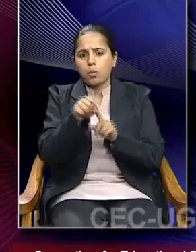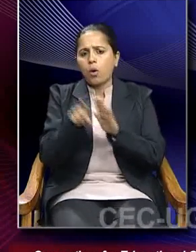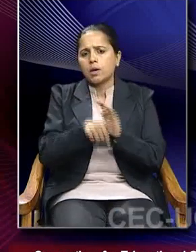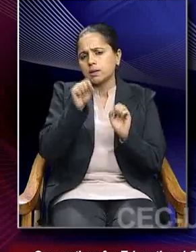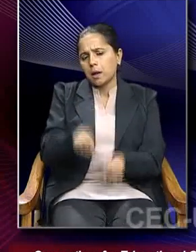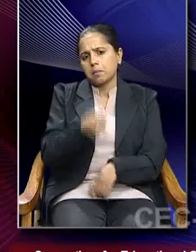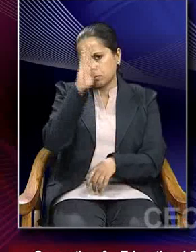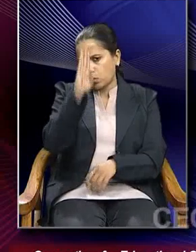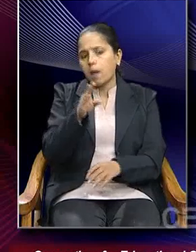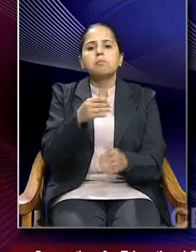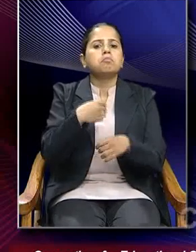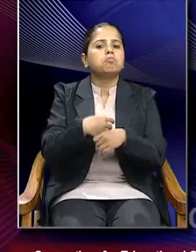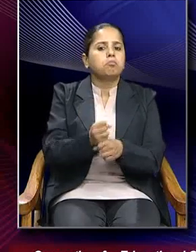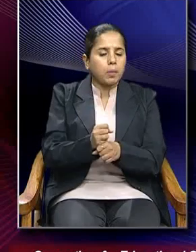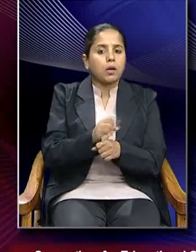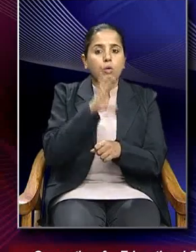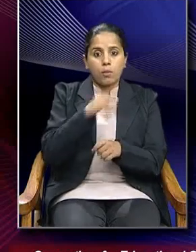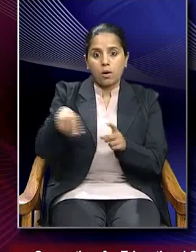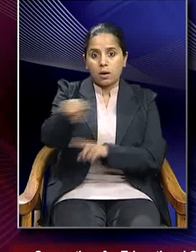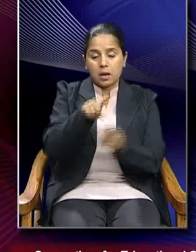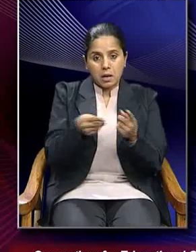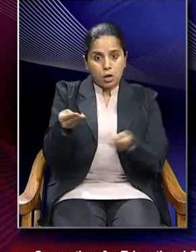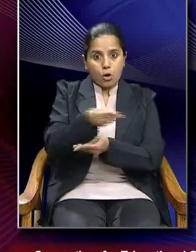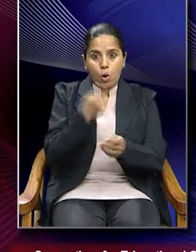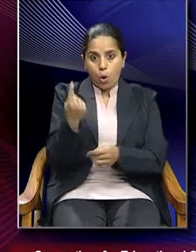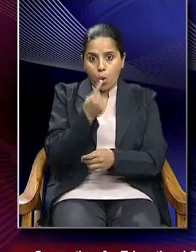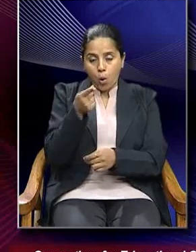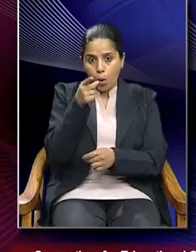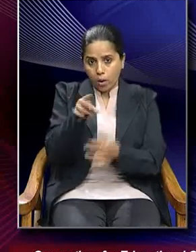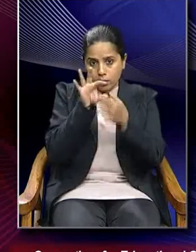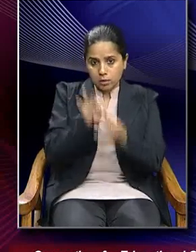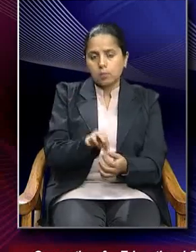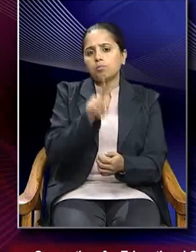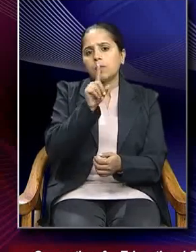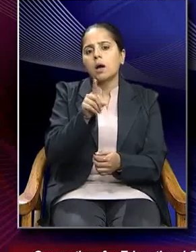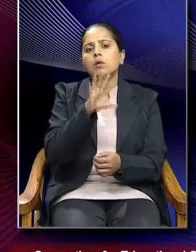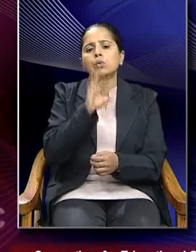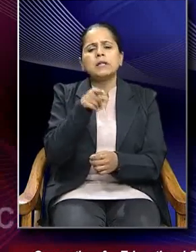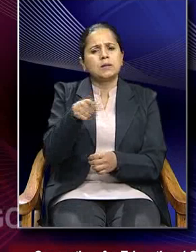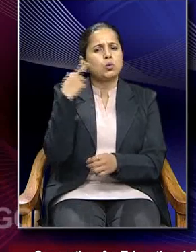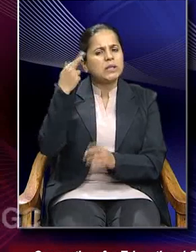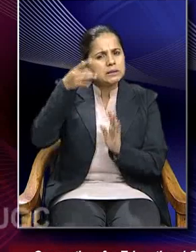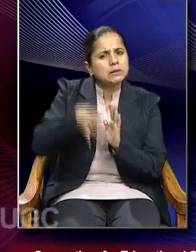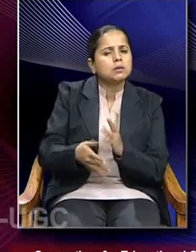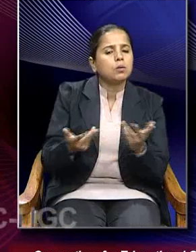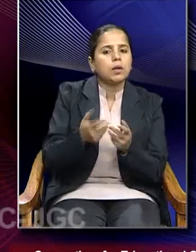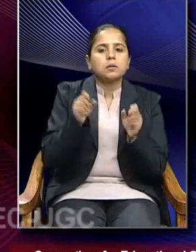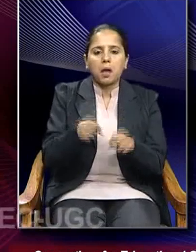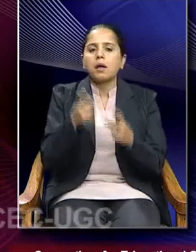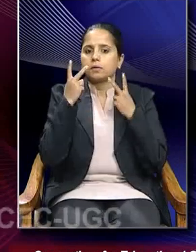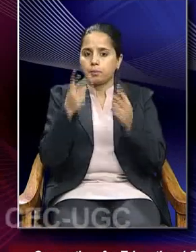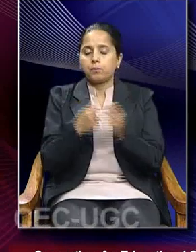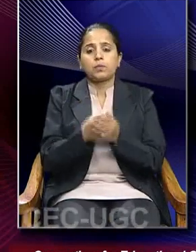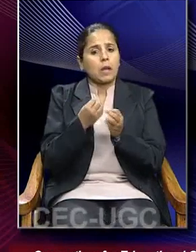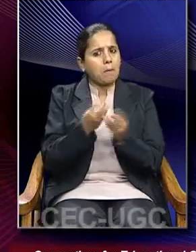to address not just the economic result but also the root cause. Many